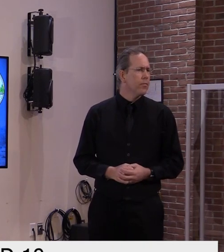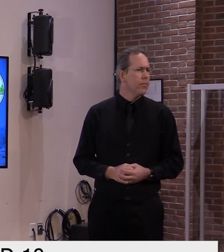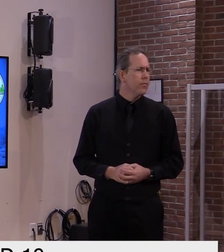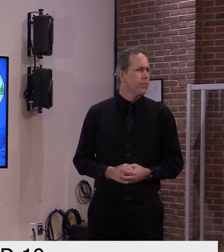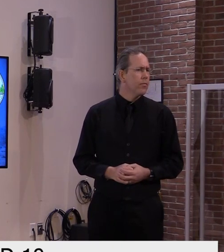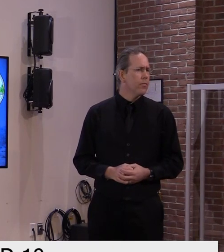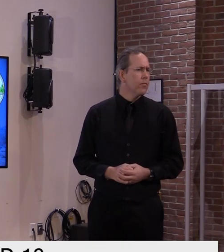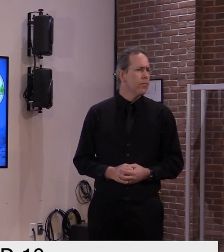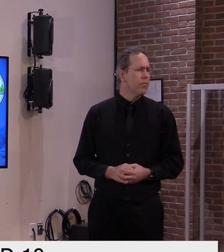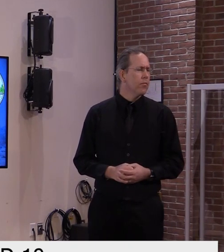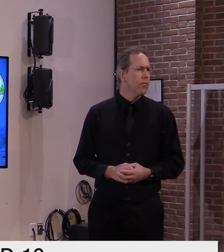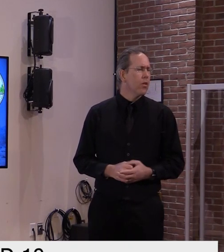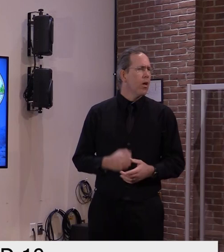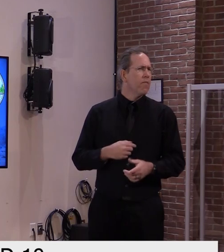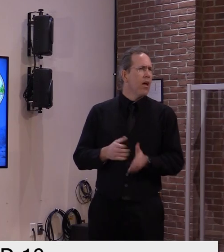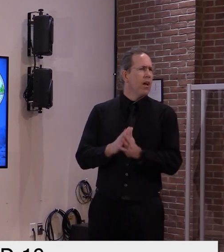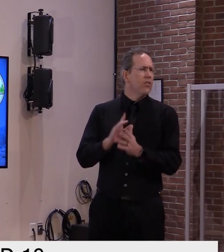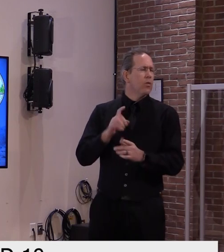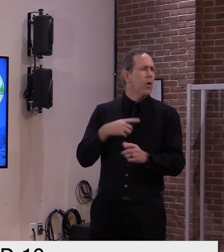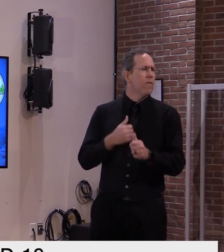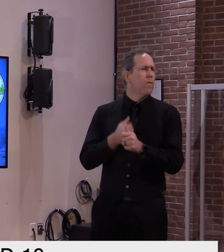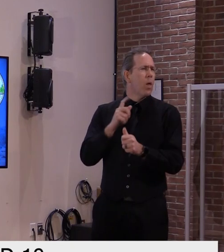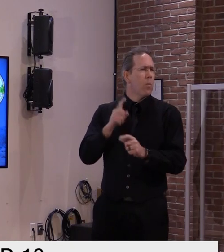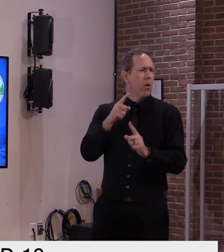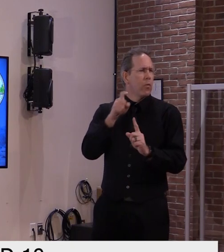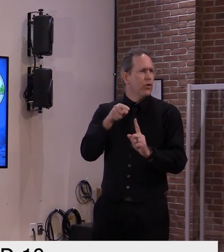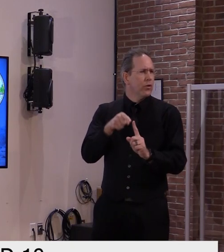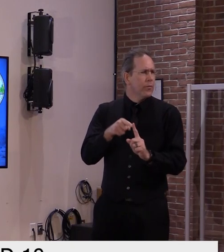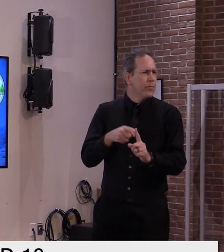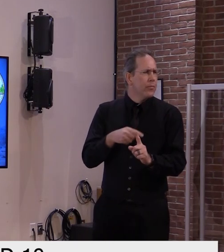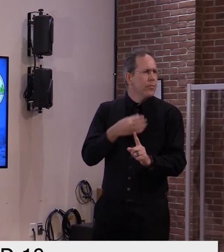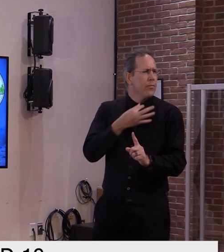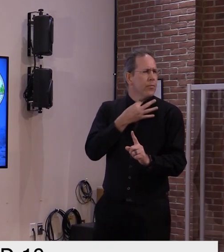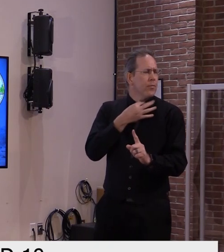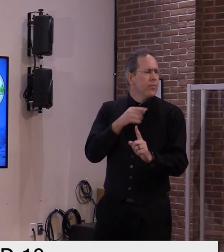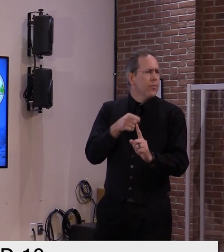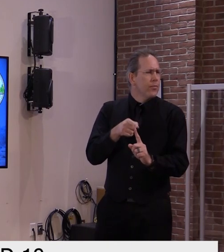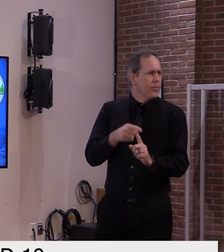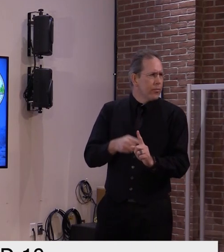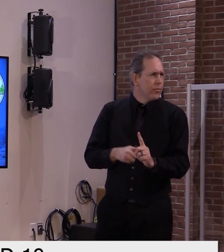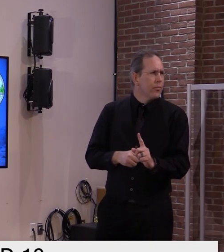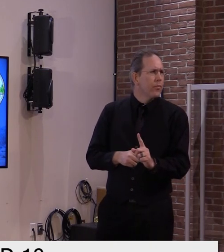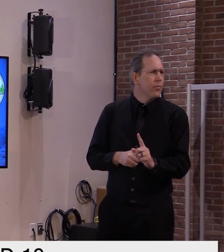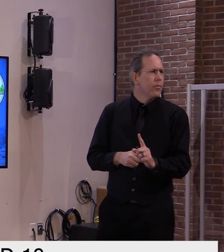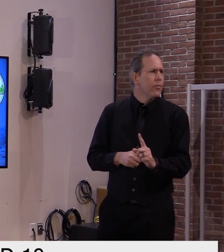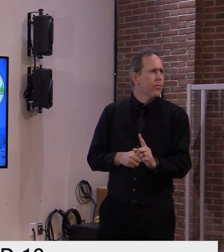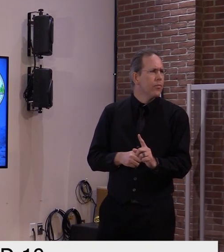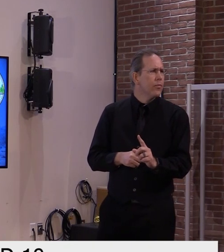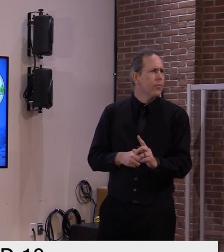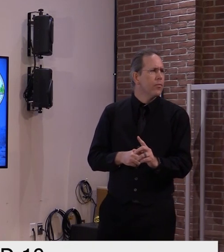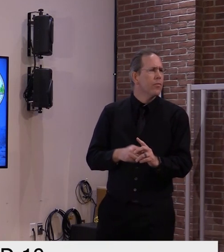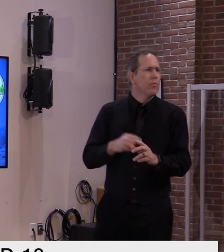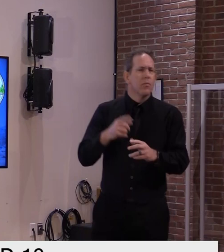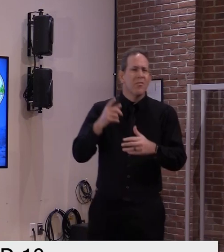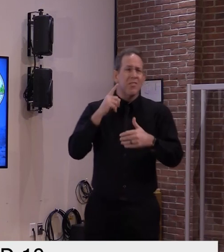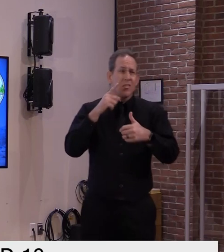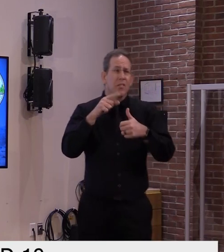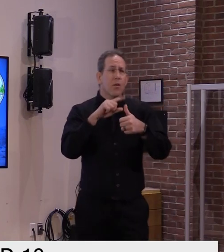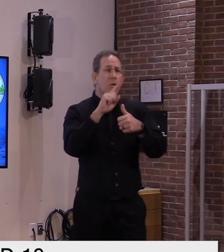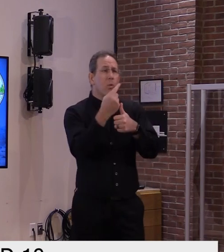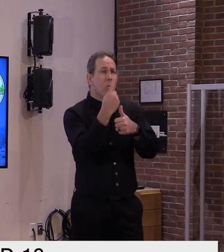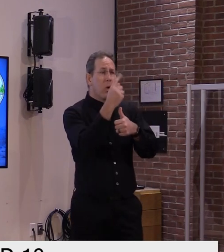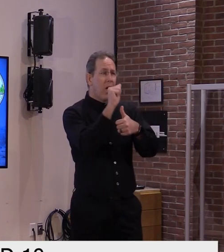conference, there was a lot of questions related to who's going to be in the second group, and I know you're going to release this information on